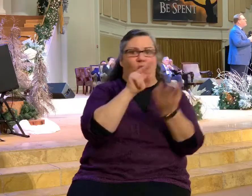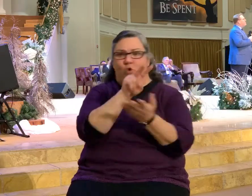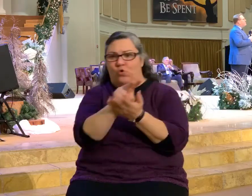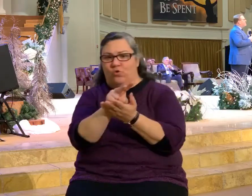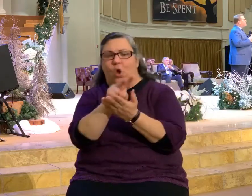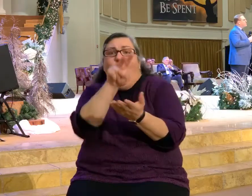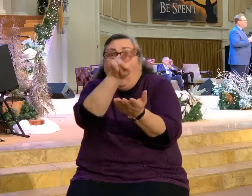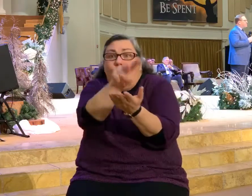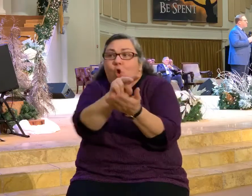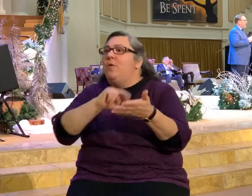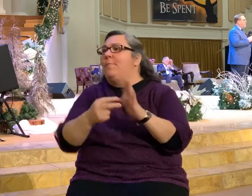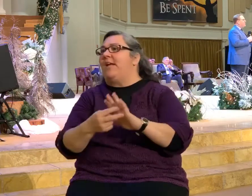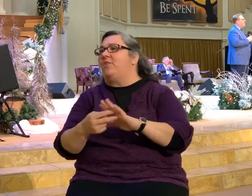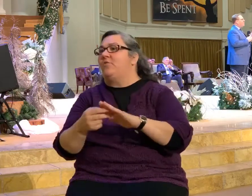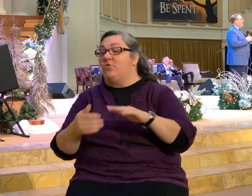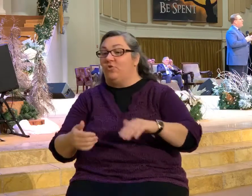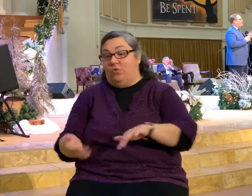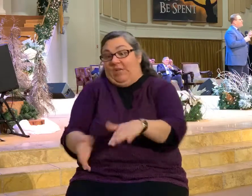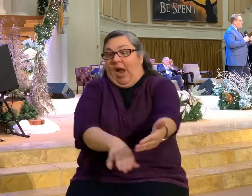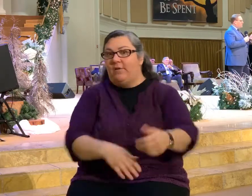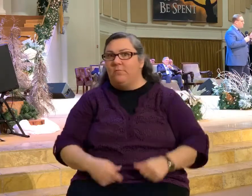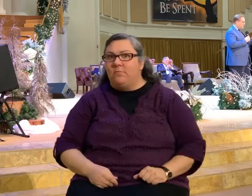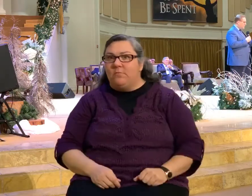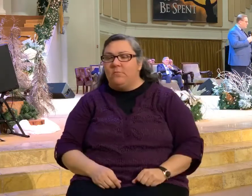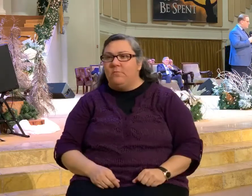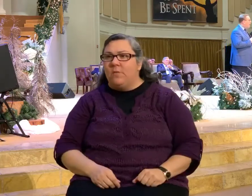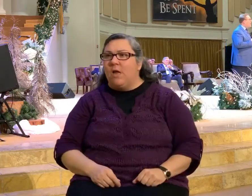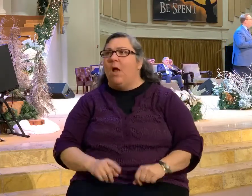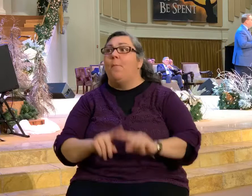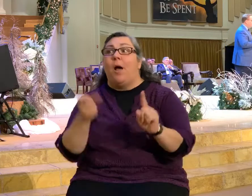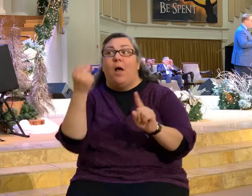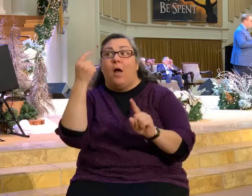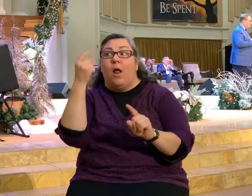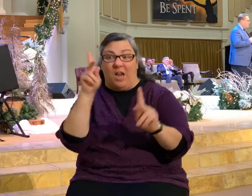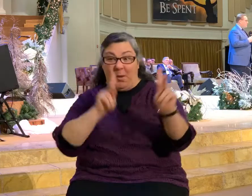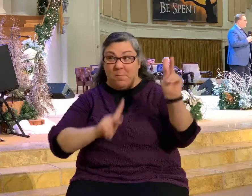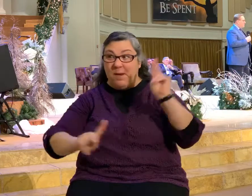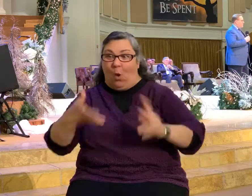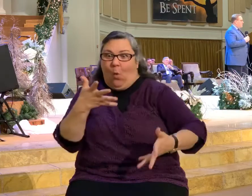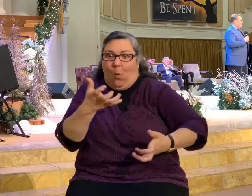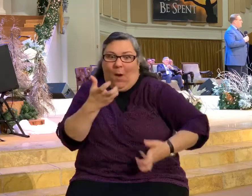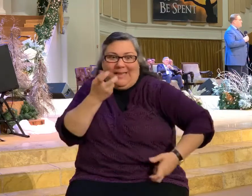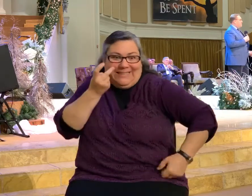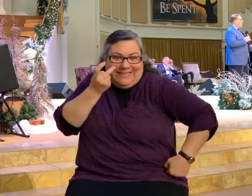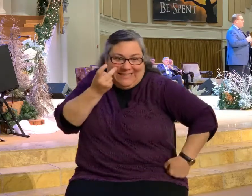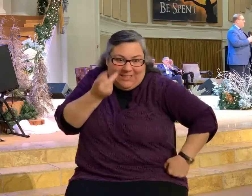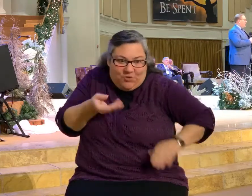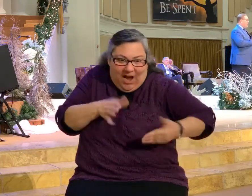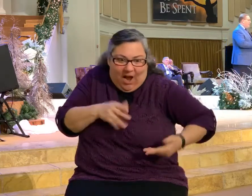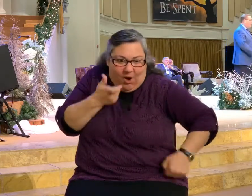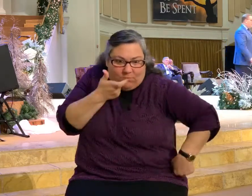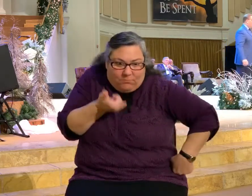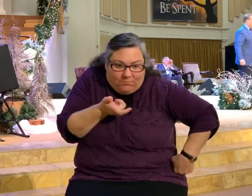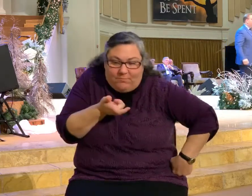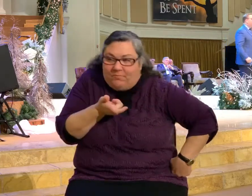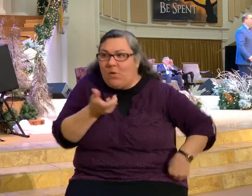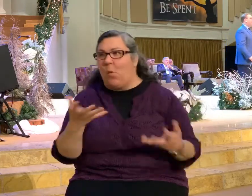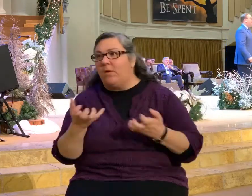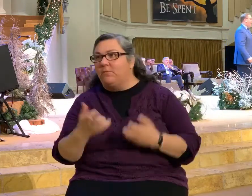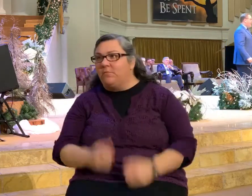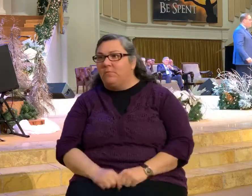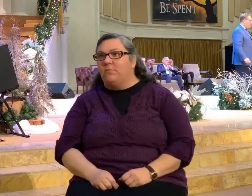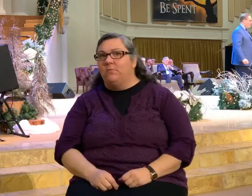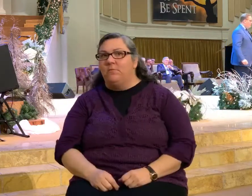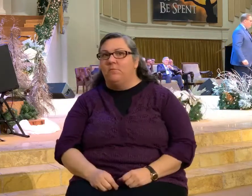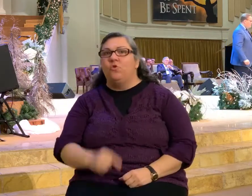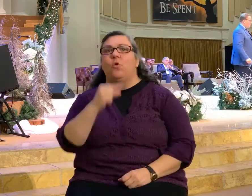life. But you didn't just lose your life, the crowd wanted to see you die. So as a result, the gladiators begin to be